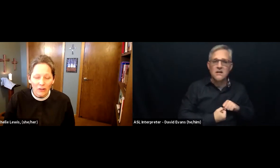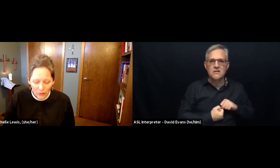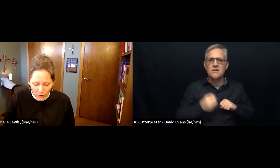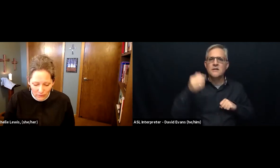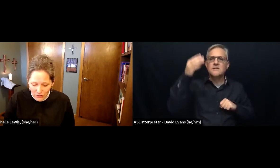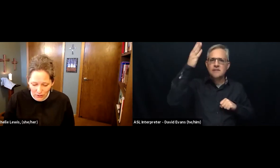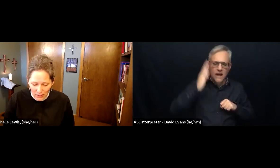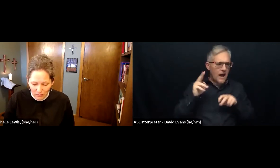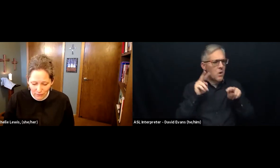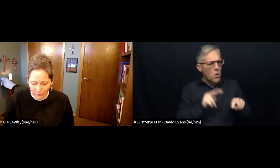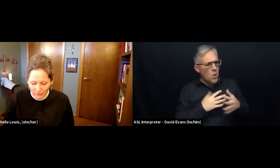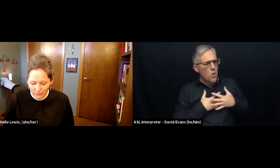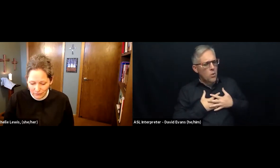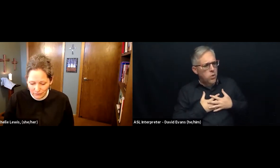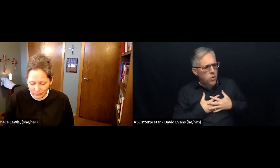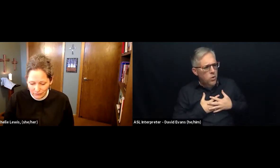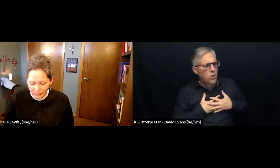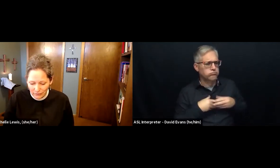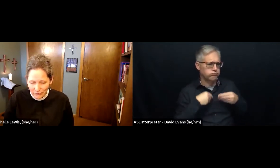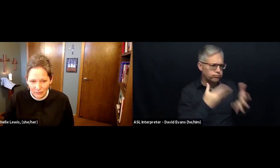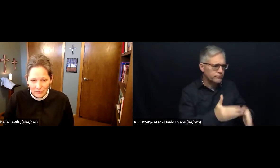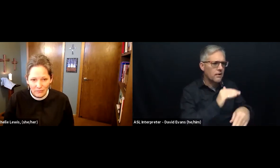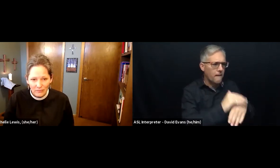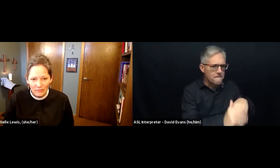and are grief-stricken.